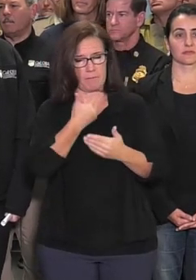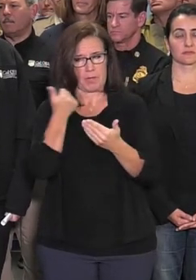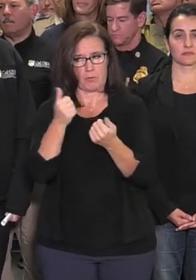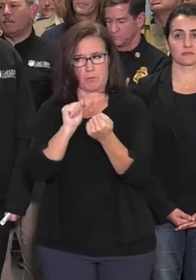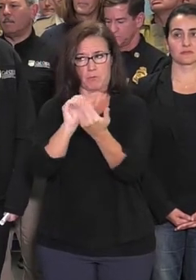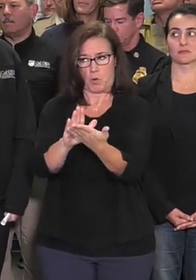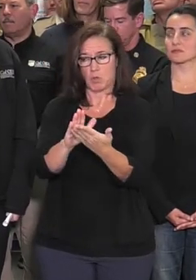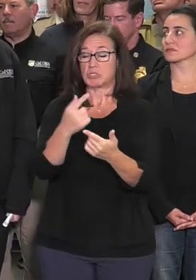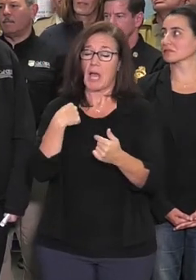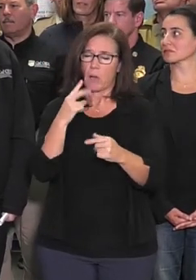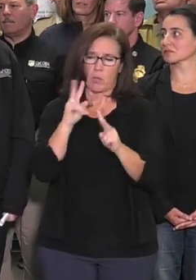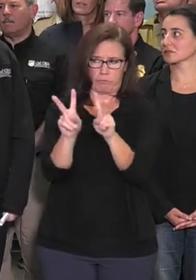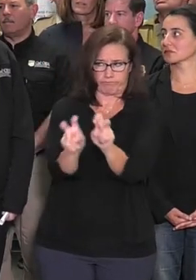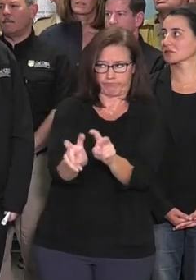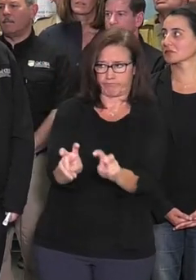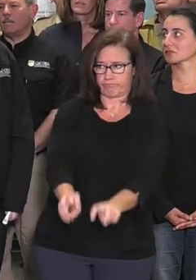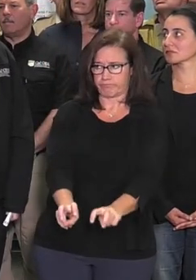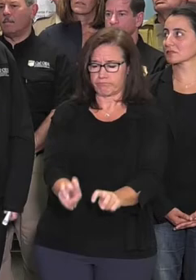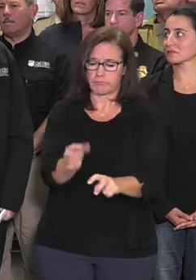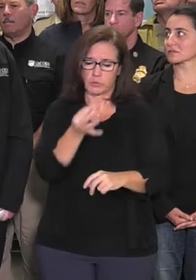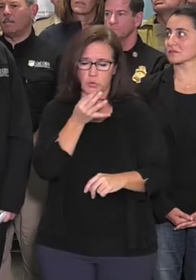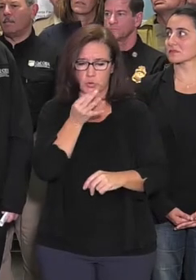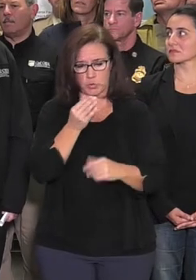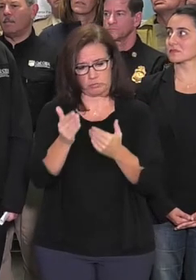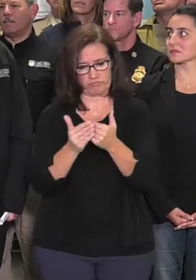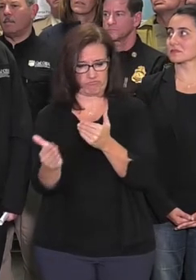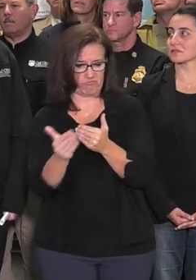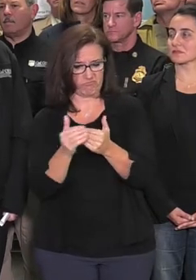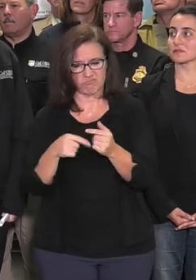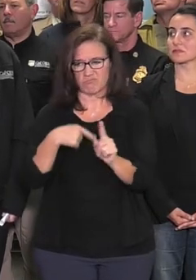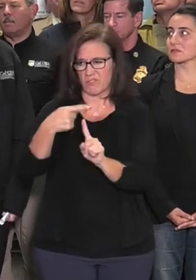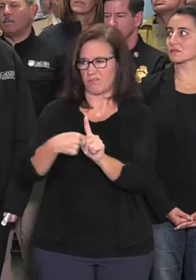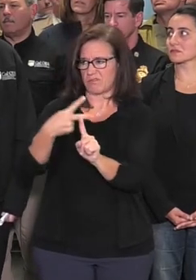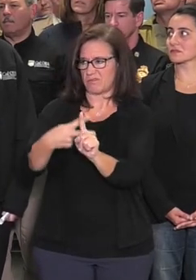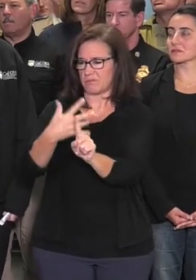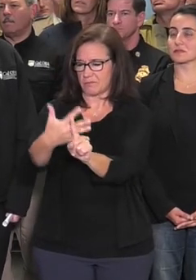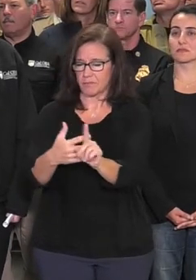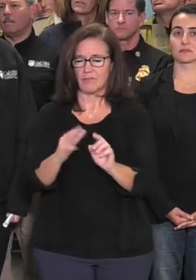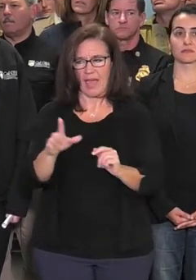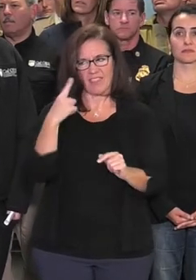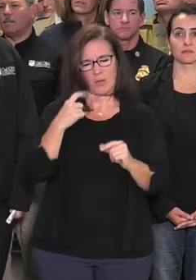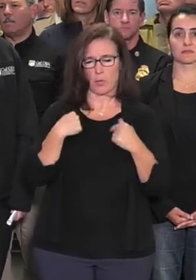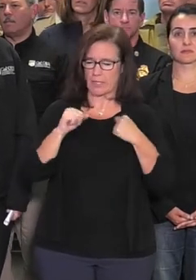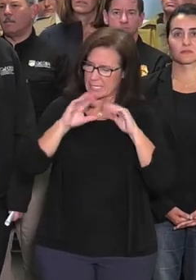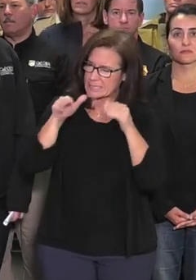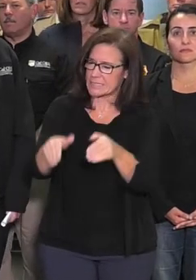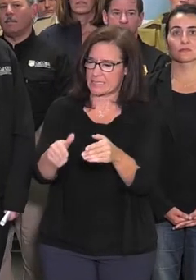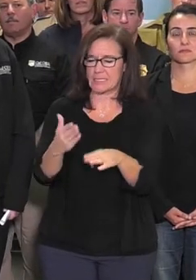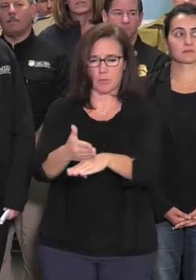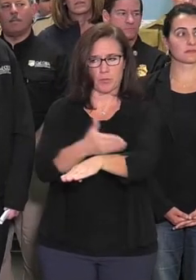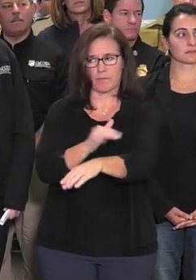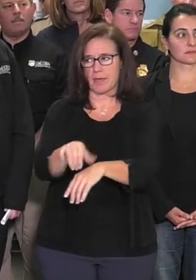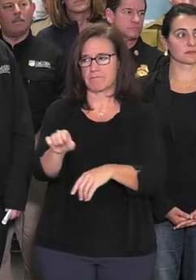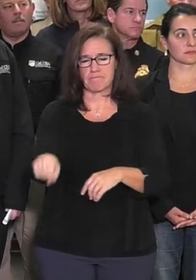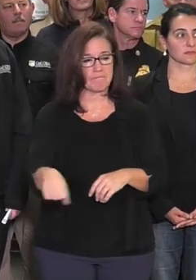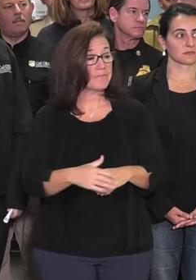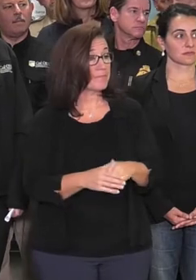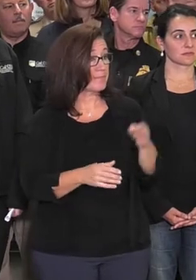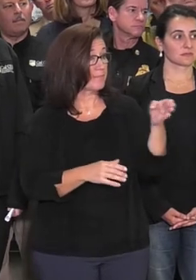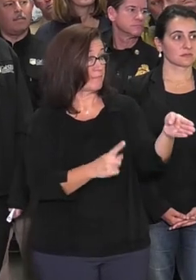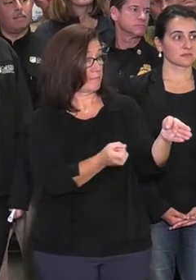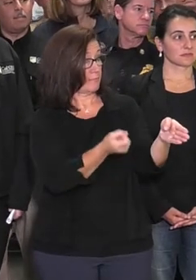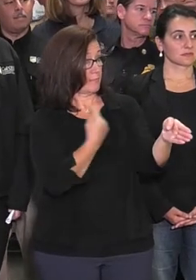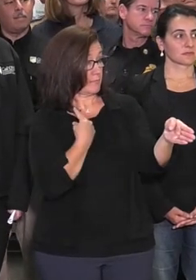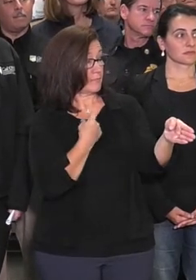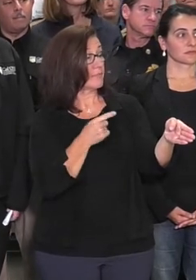that's something I'm going to be looking at in the next few months, because I think there's more there, and we need to do it. Governor Brown, it's no shock this has